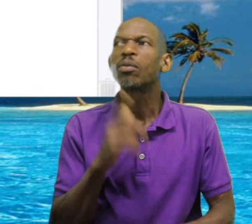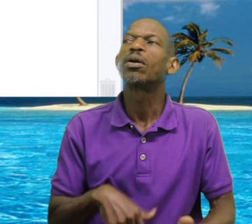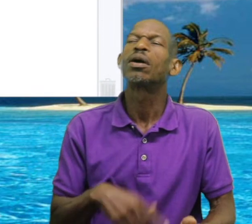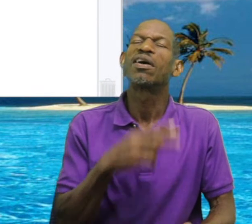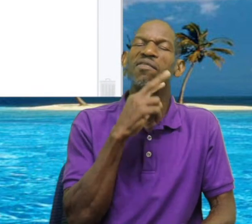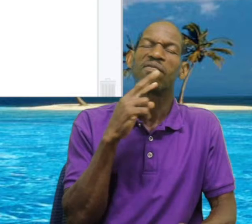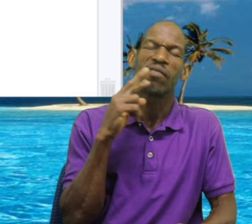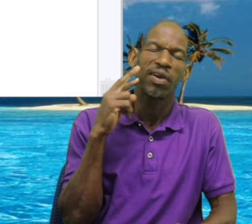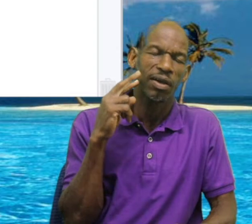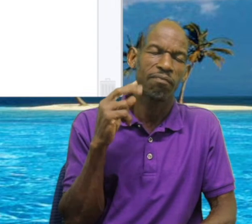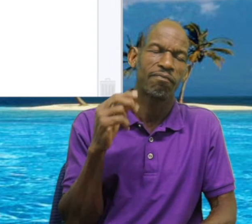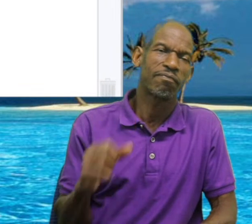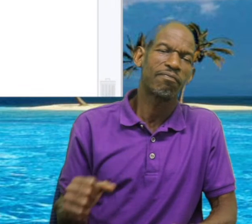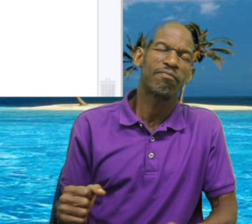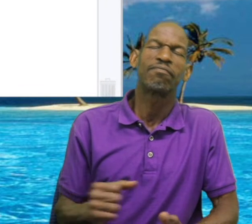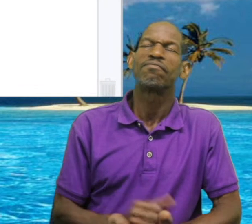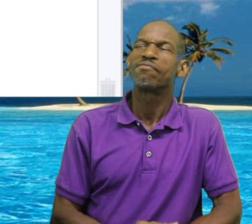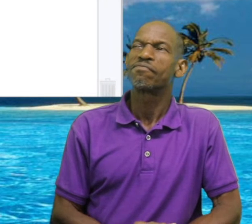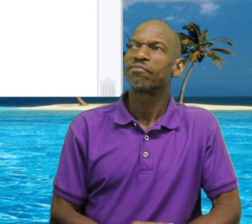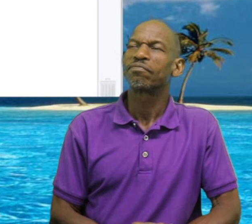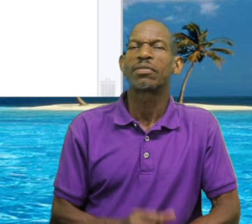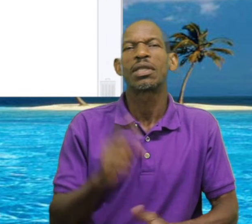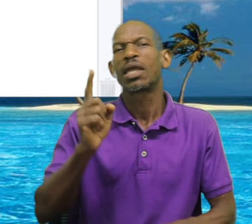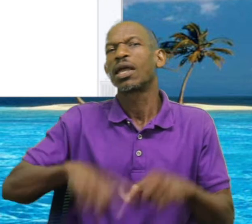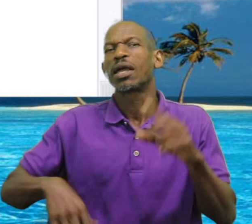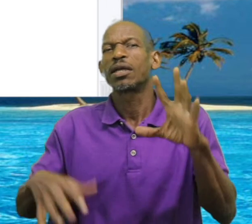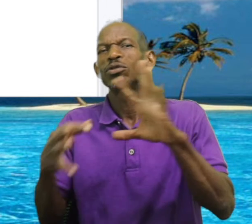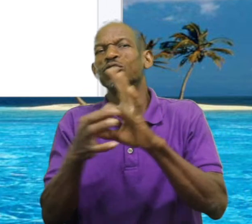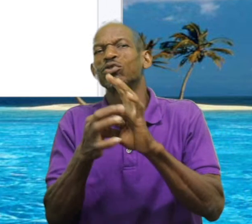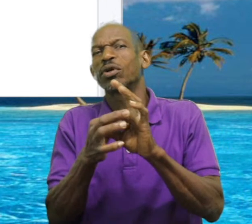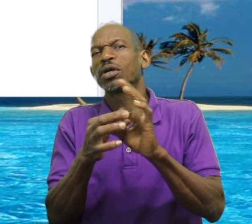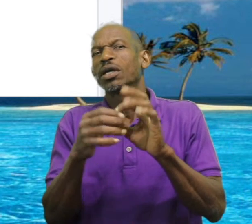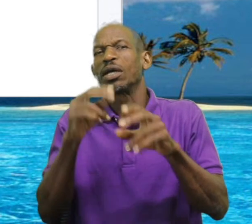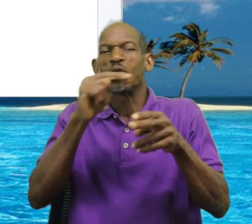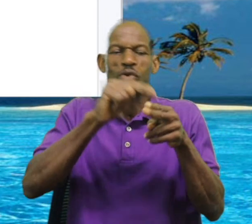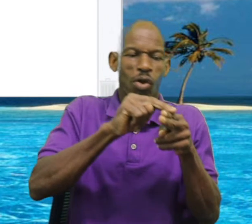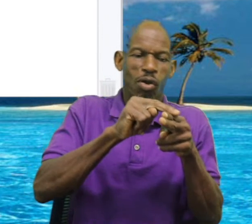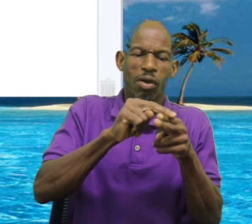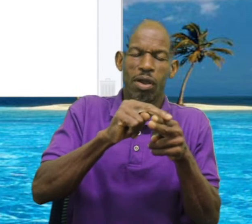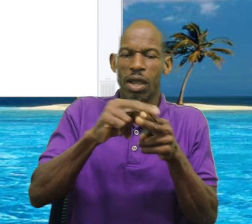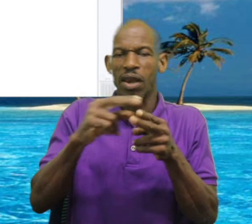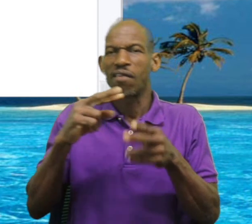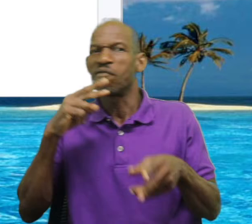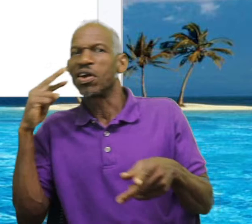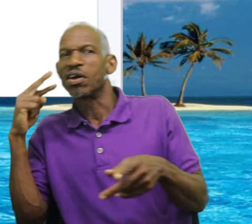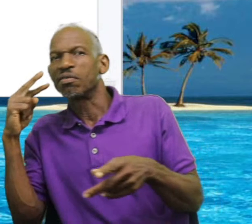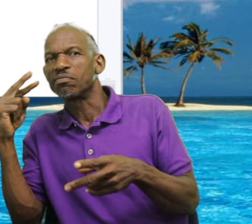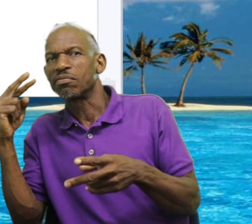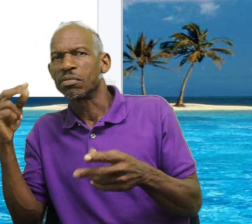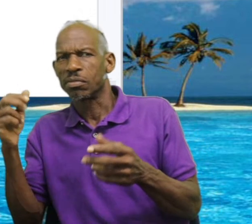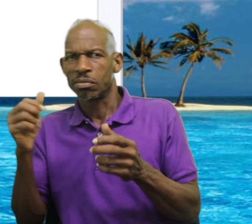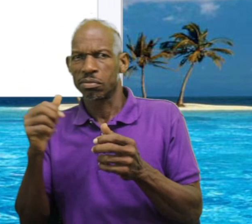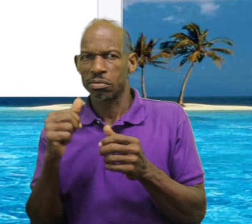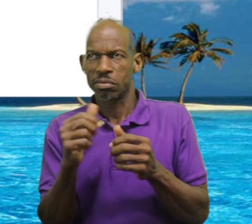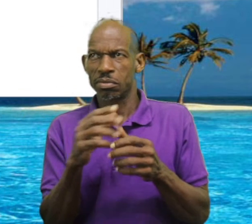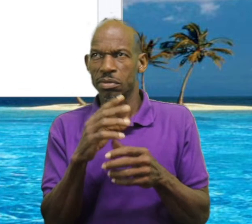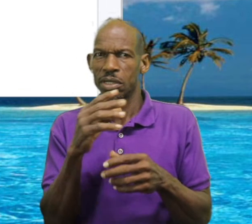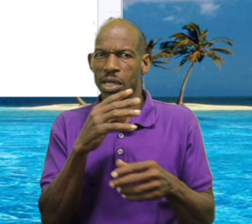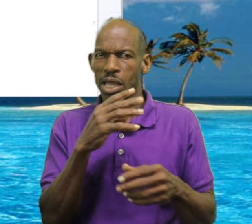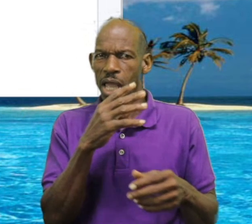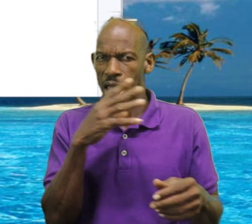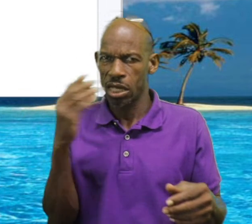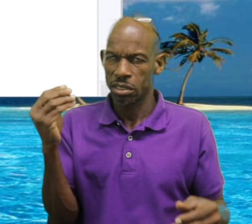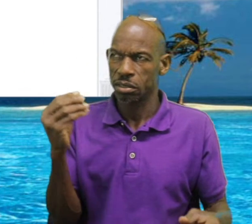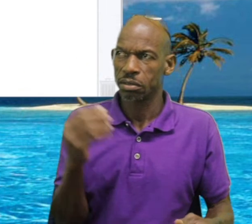verb. You cannot join a noun and a verb with and. And Cheryl even gave me the